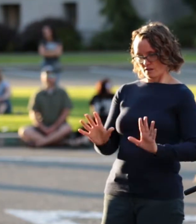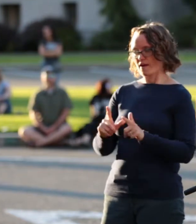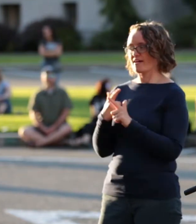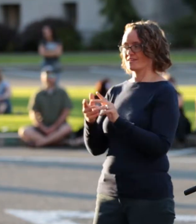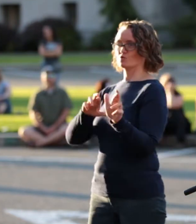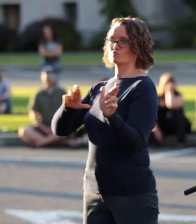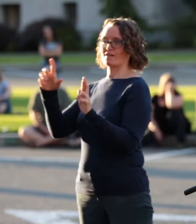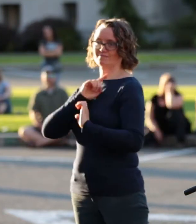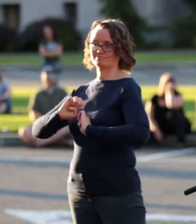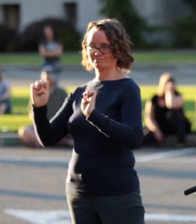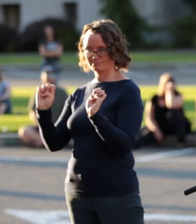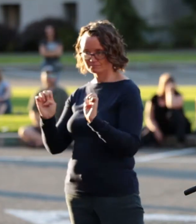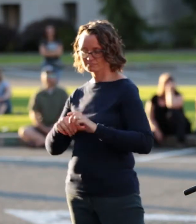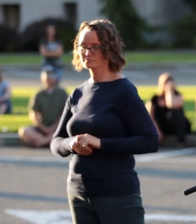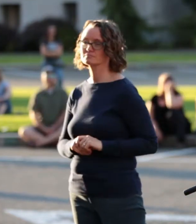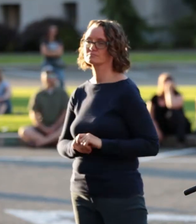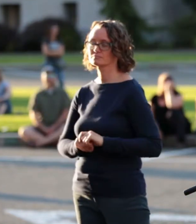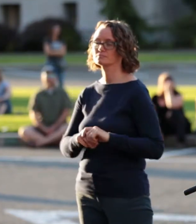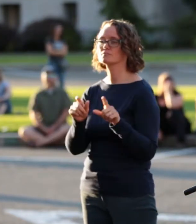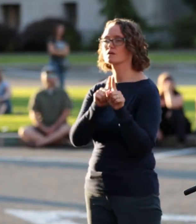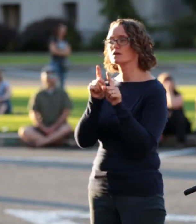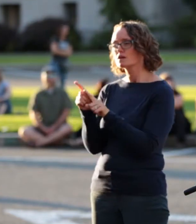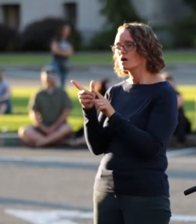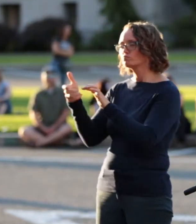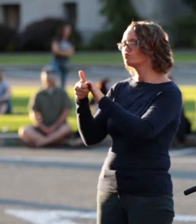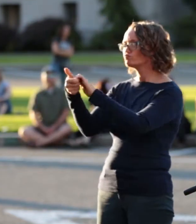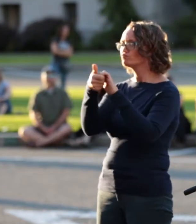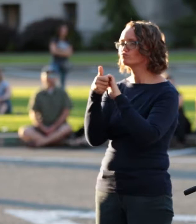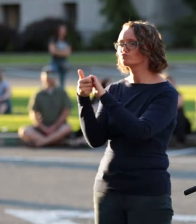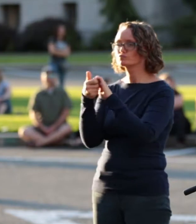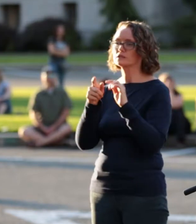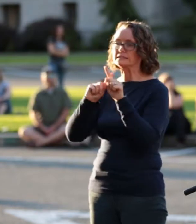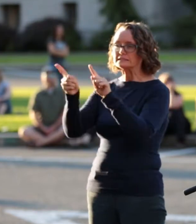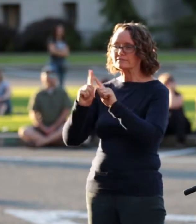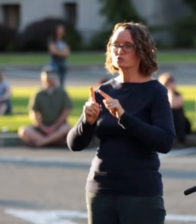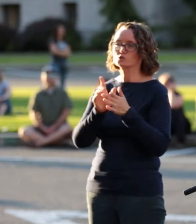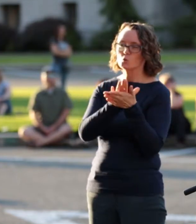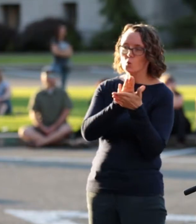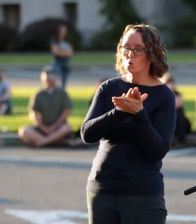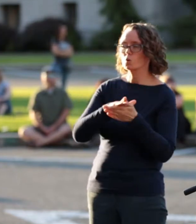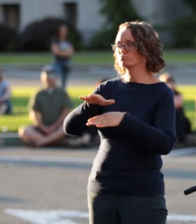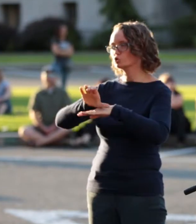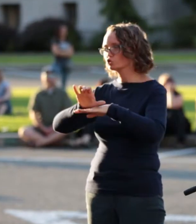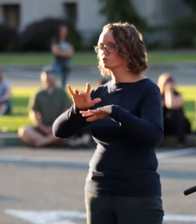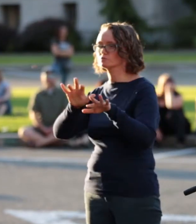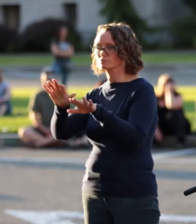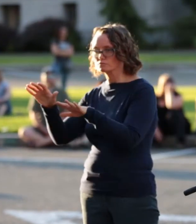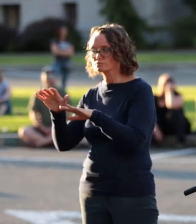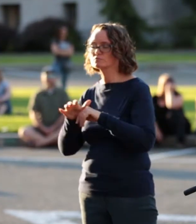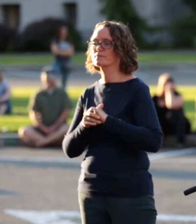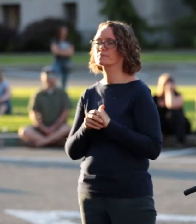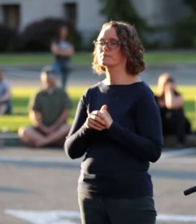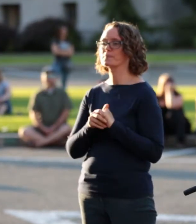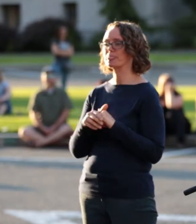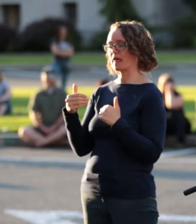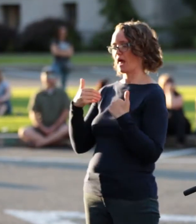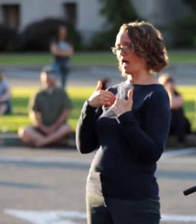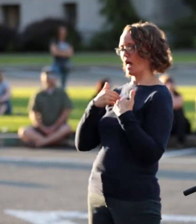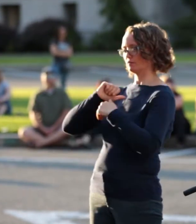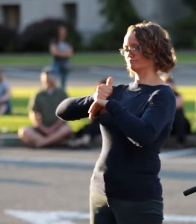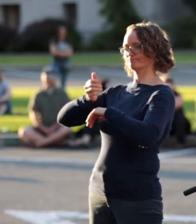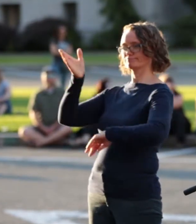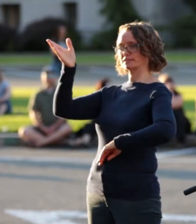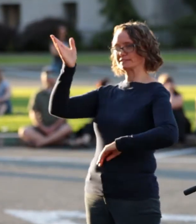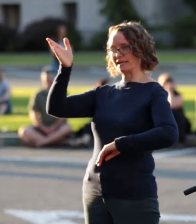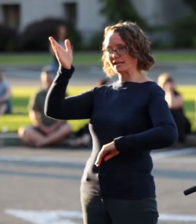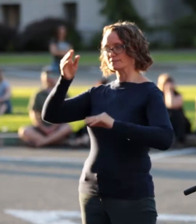members of faith communities, college groups, school groups, and other community sites. During these presentations, they talk about the